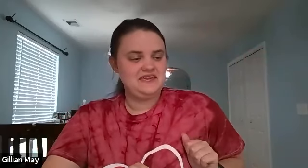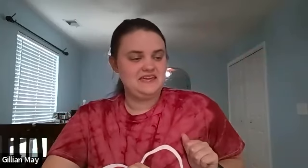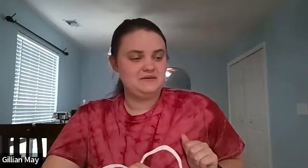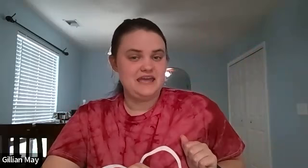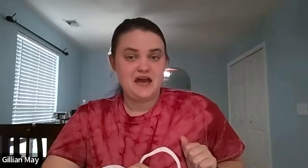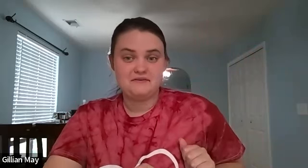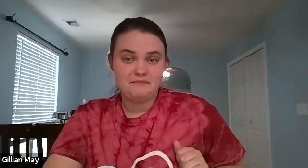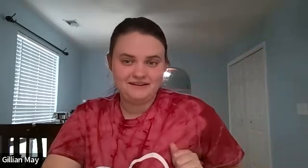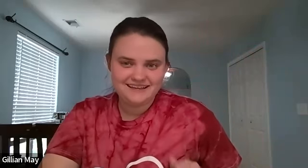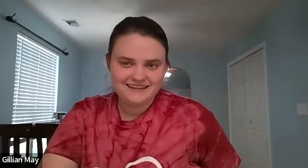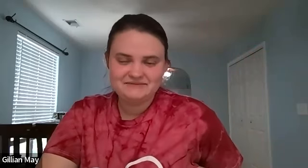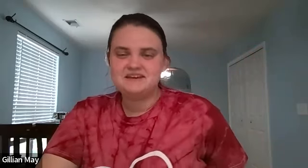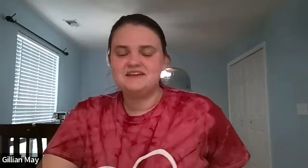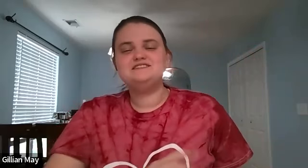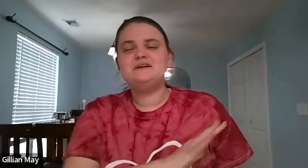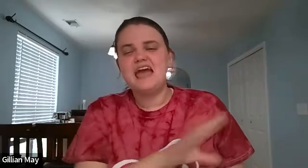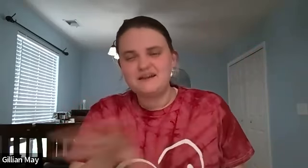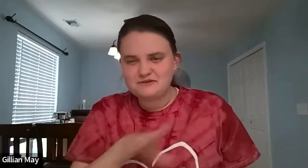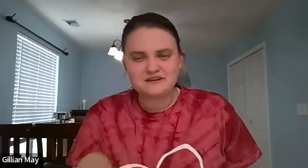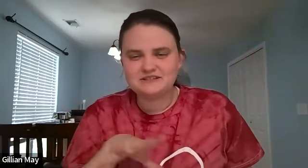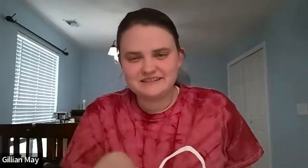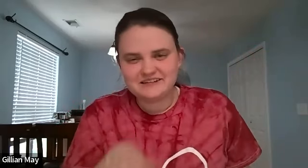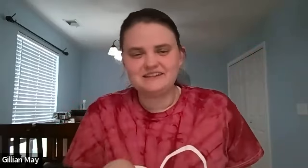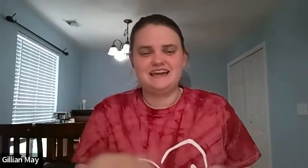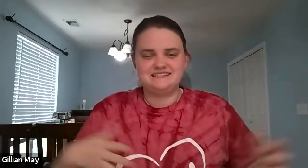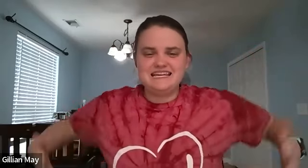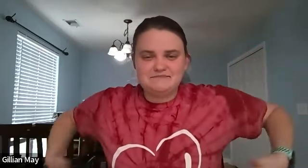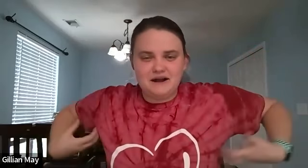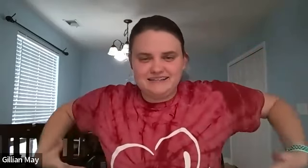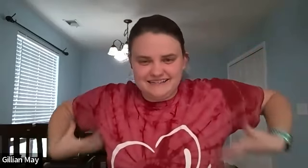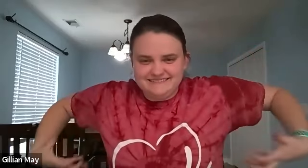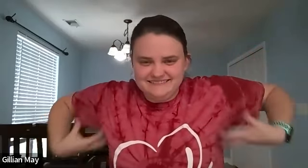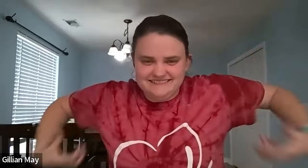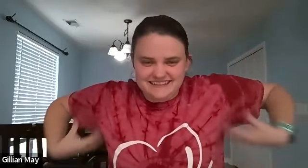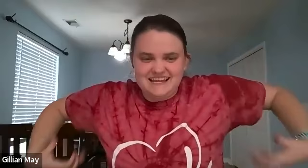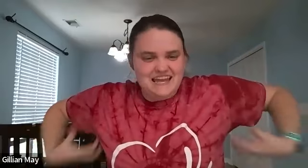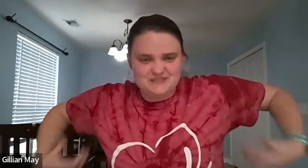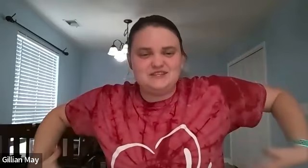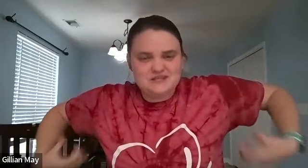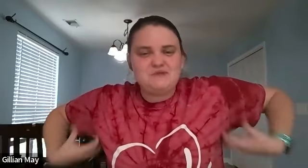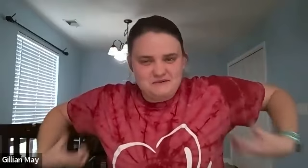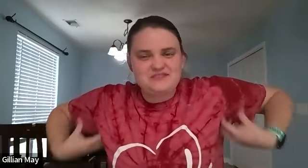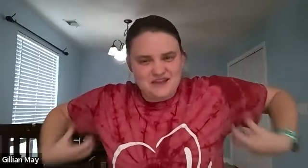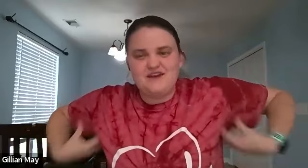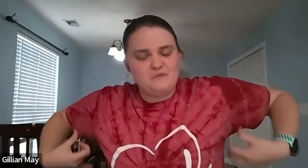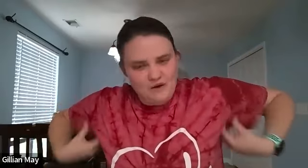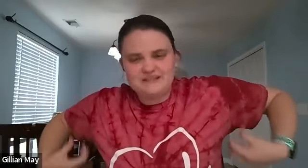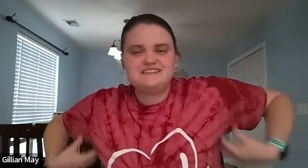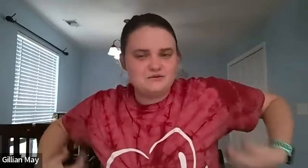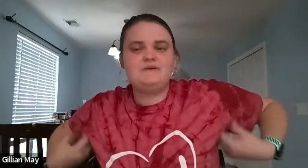Then we have monkey. Now this is one everyone could literally guess. It's monkey. It's literally what we think of and what we sign when we